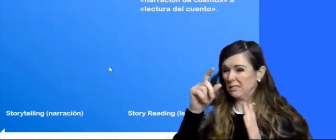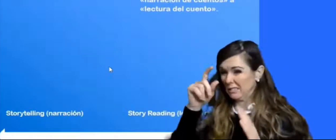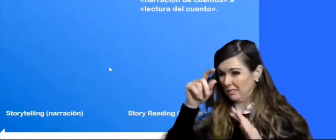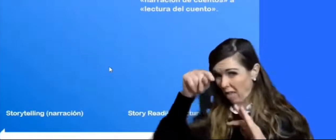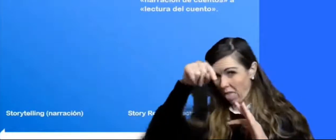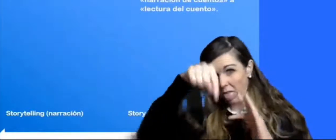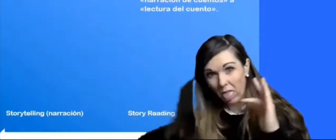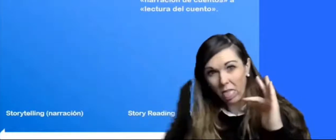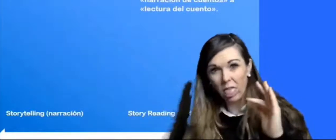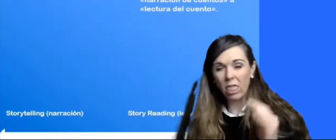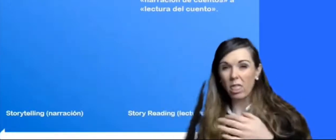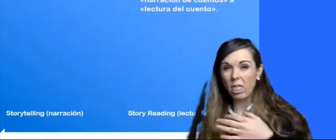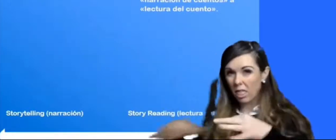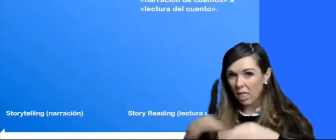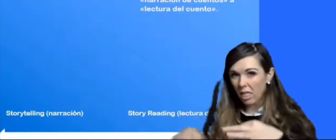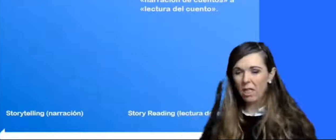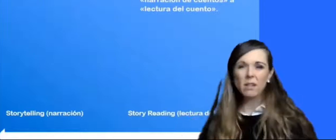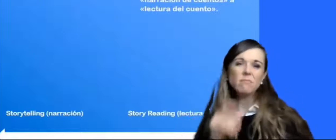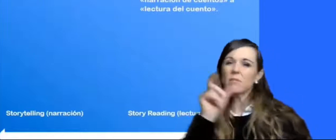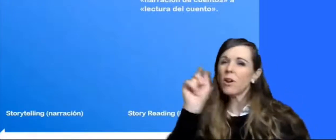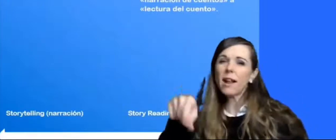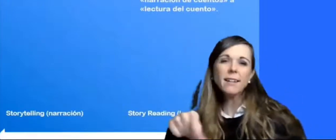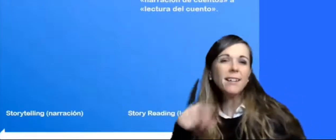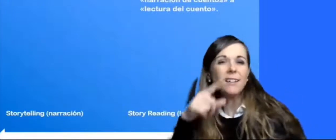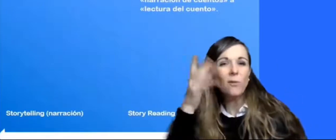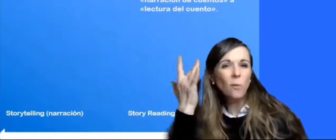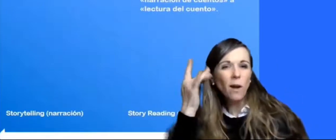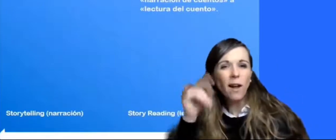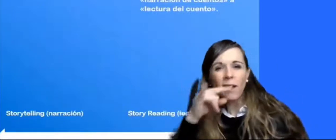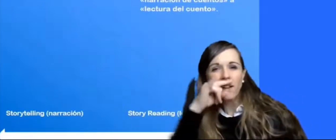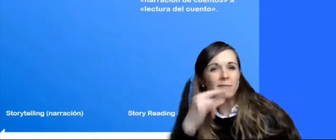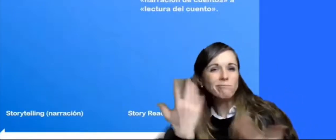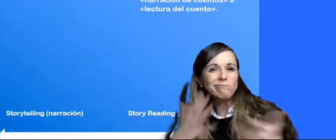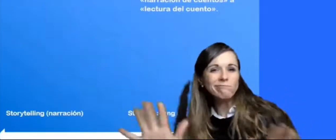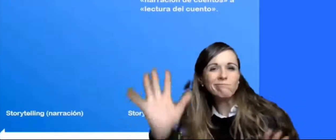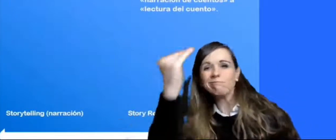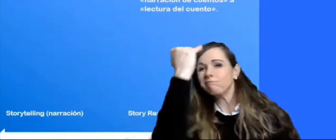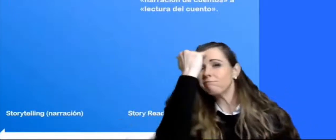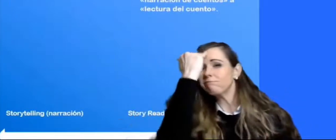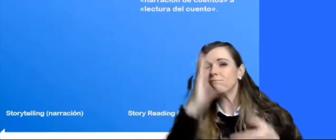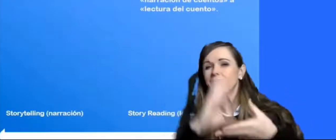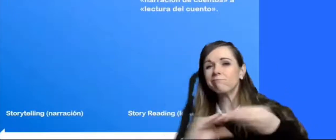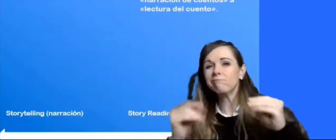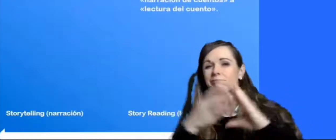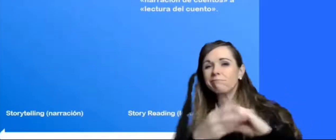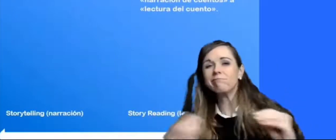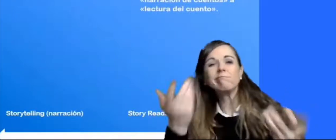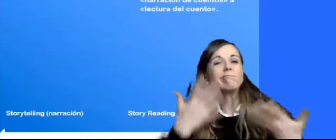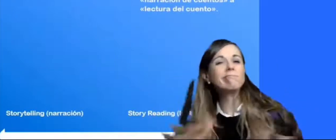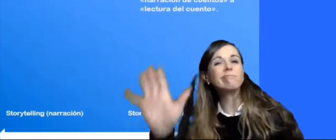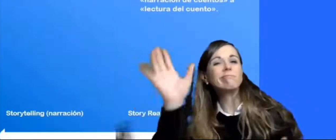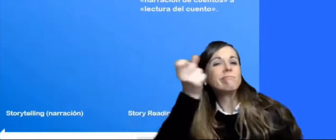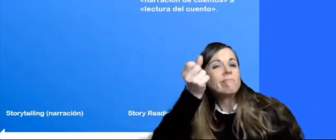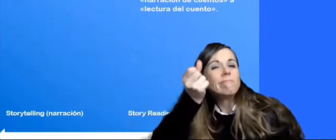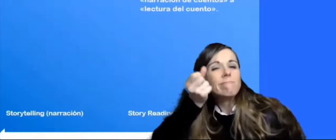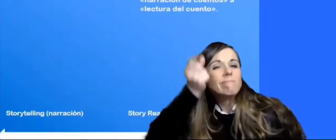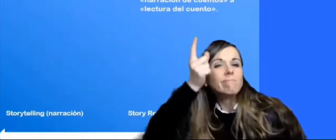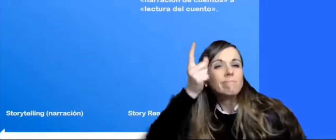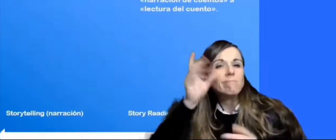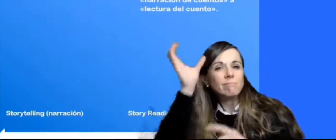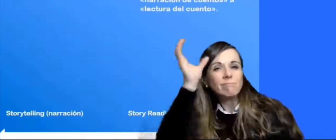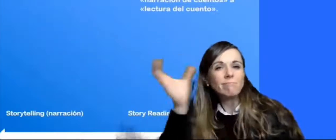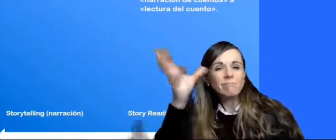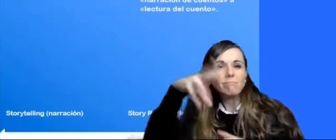less information is necessary. The 6th time you're reading a story, you don't need to have all